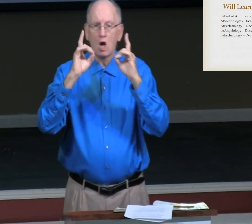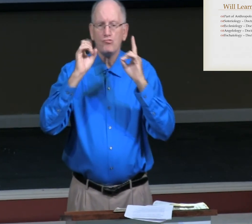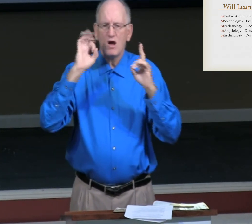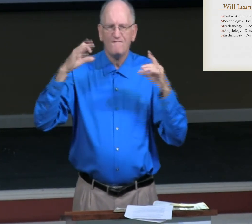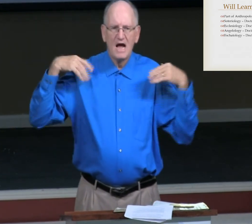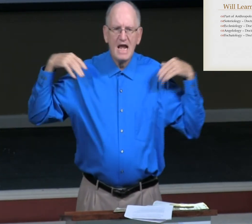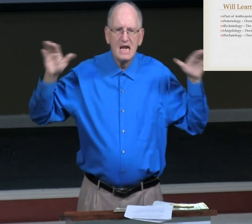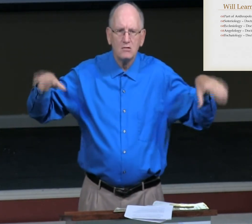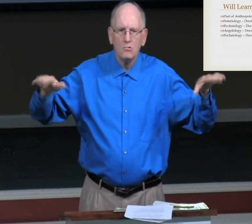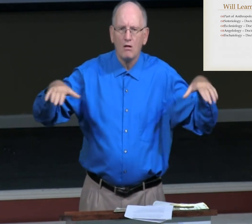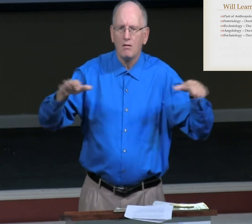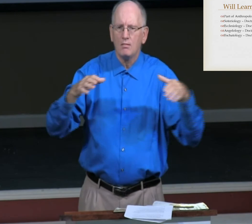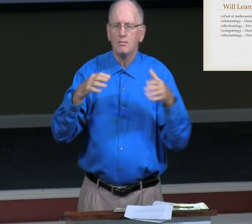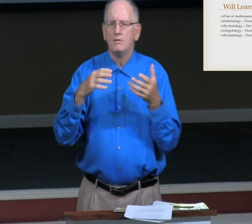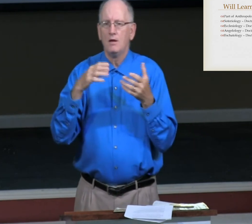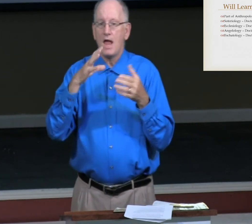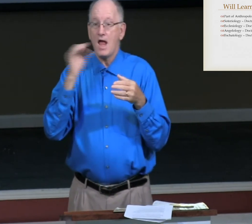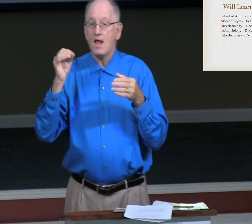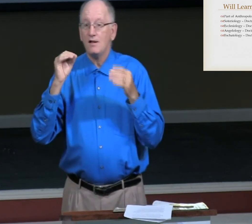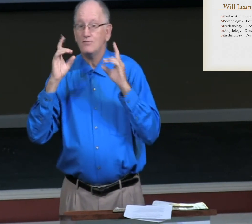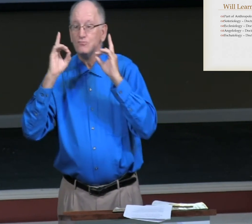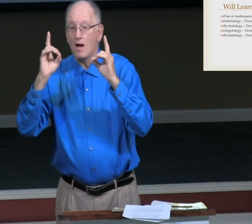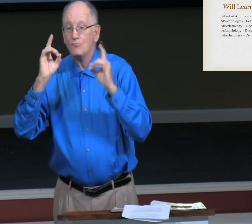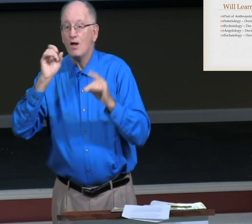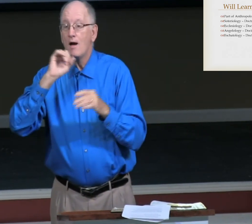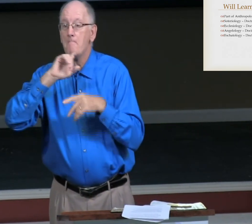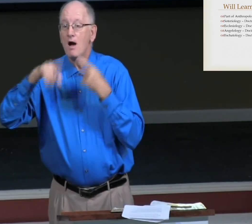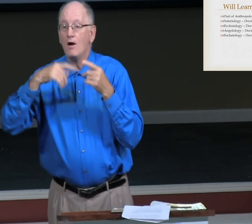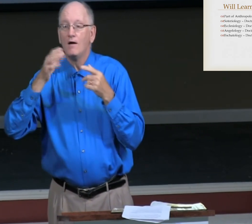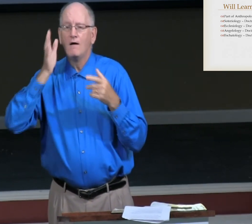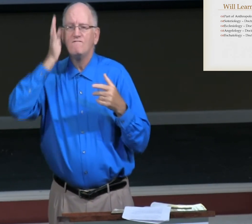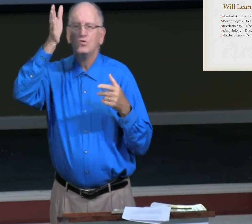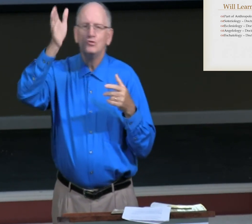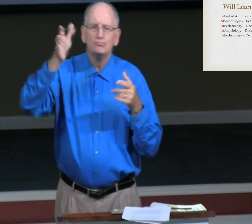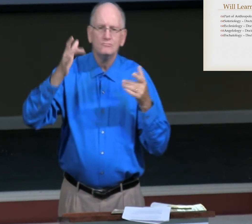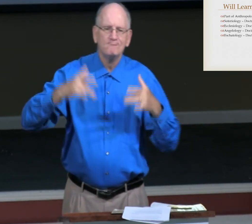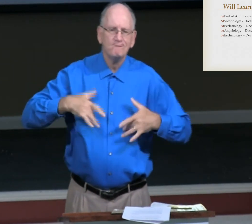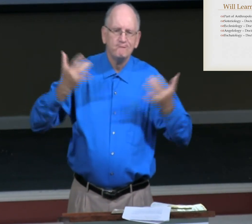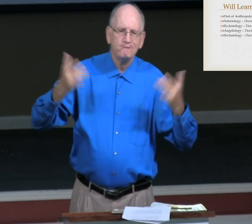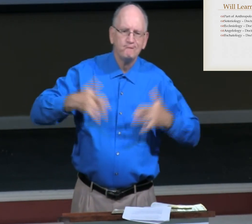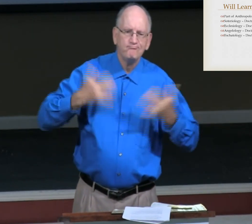church, doctrine of angels, and the doctrine of future events.